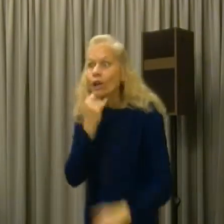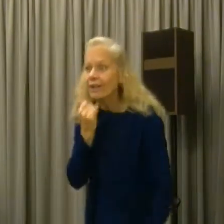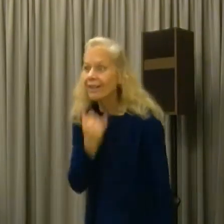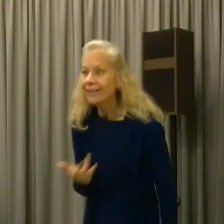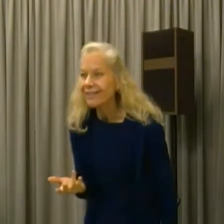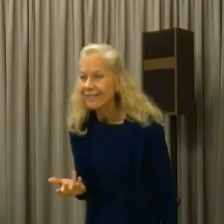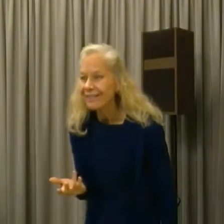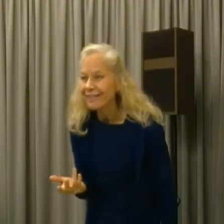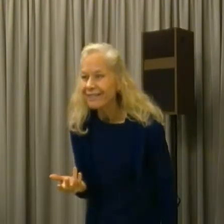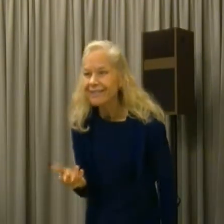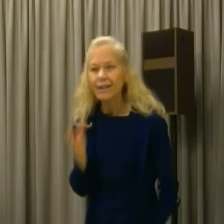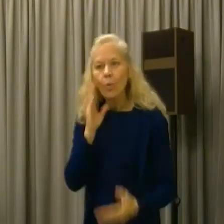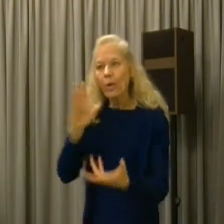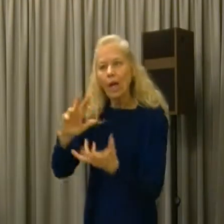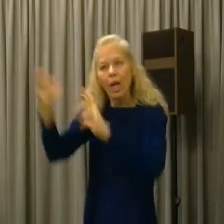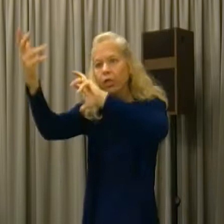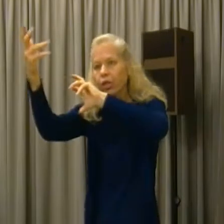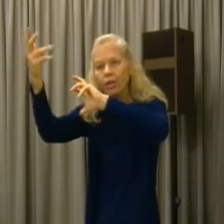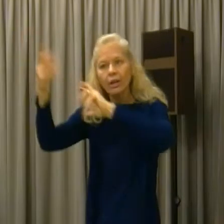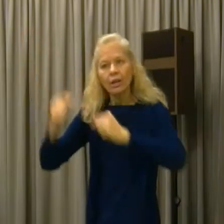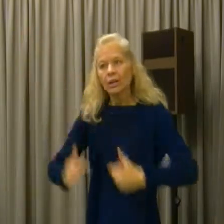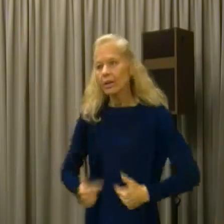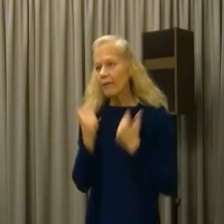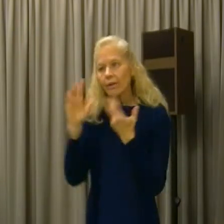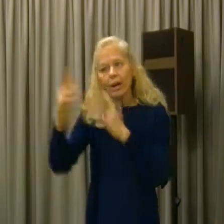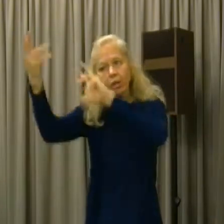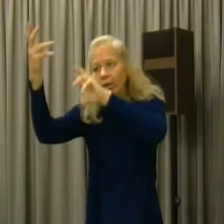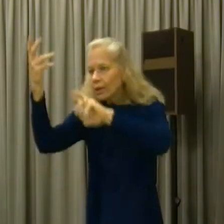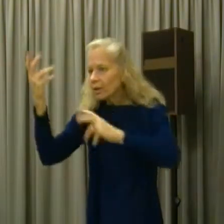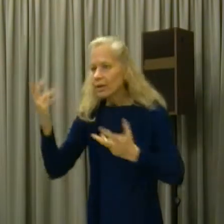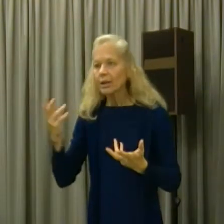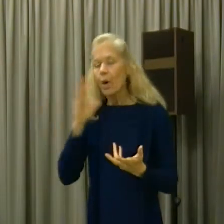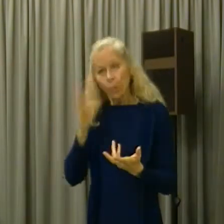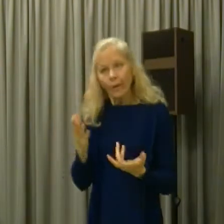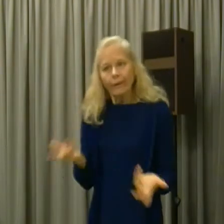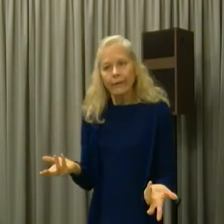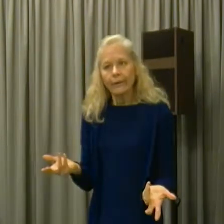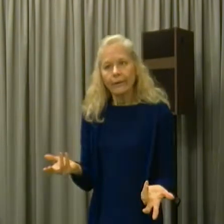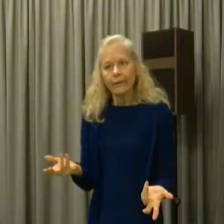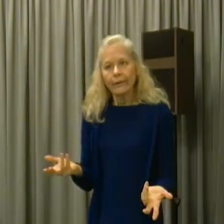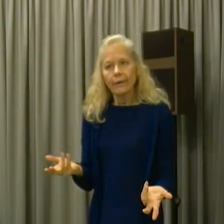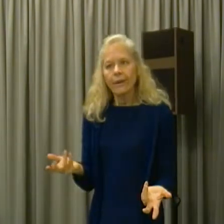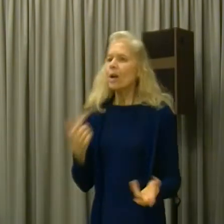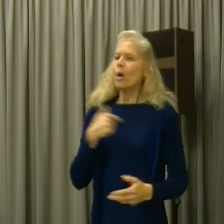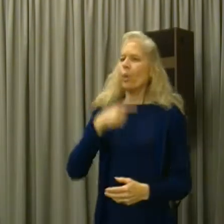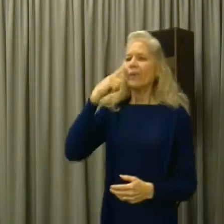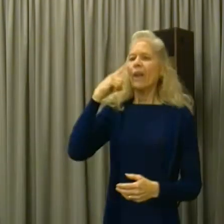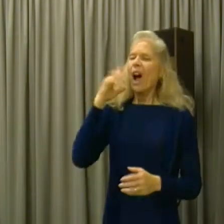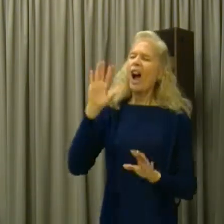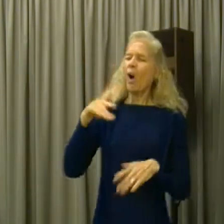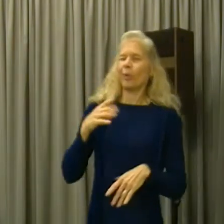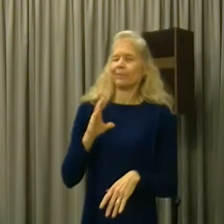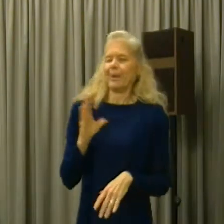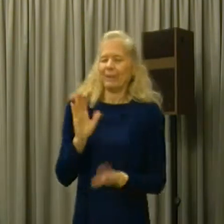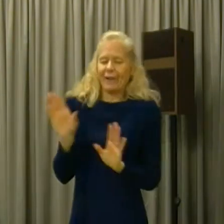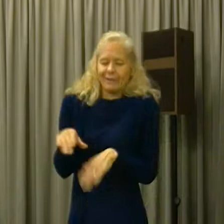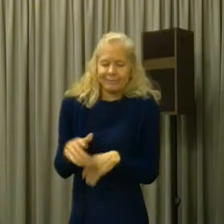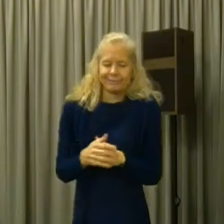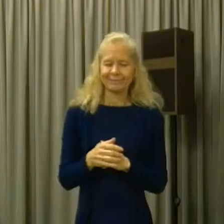will bring corruption in our life. It will bring problems. It will bring corruption. Mark it